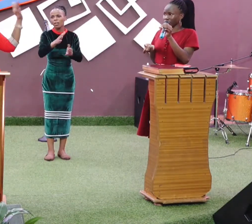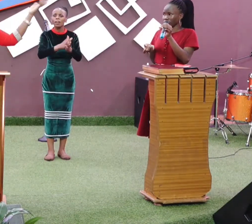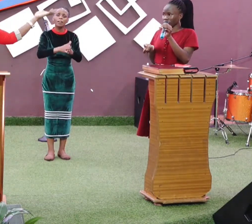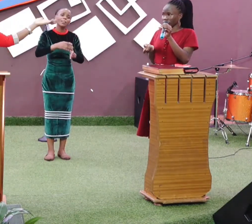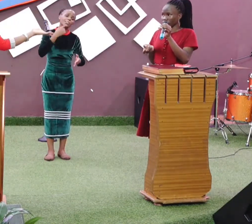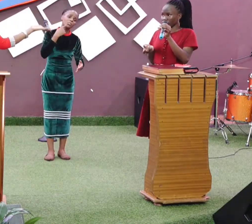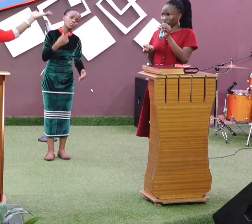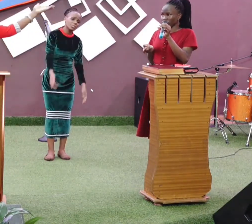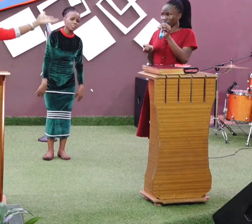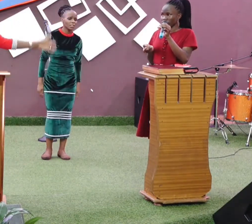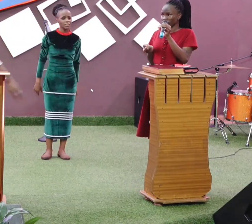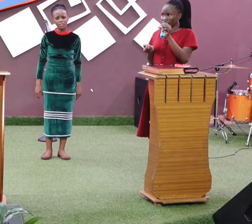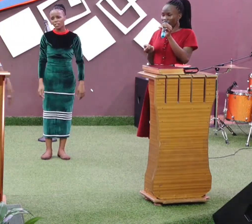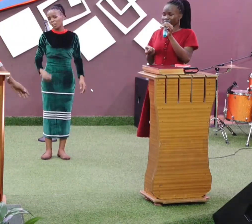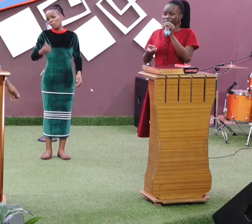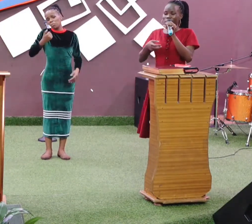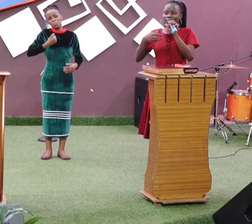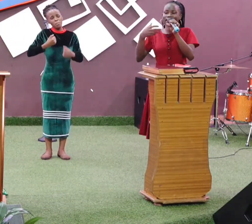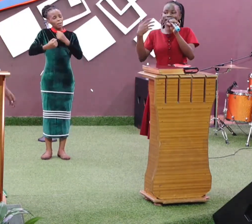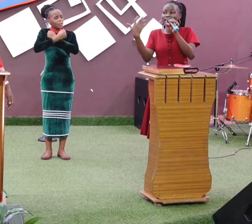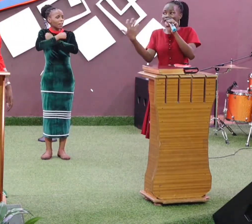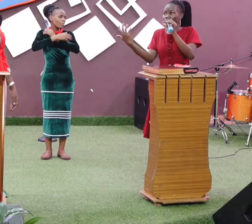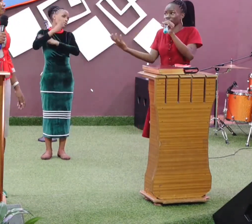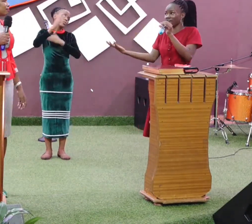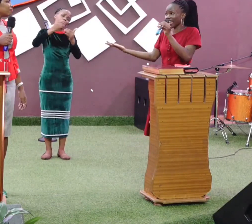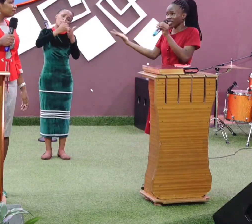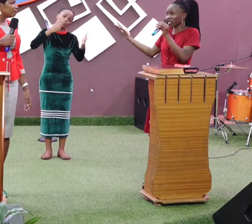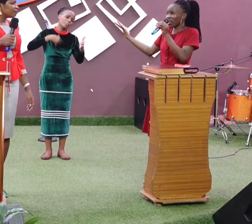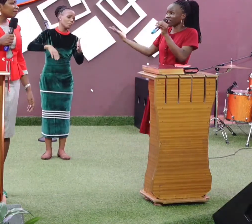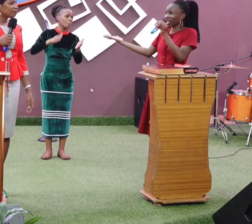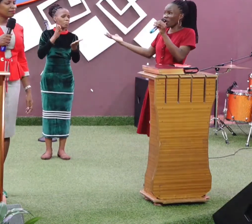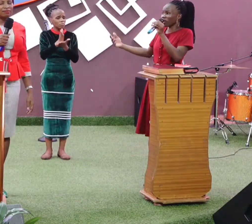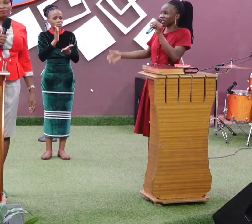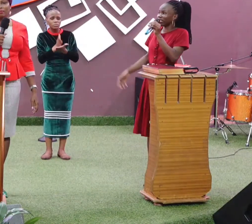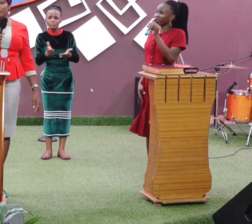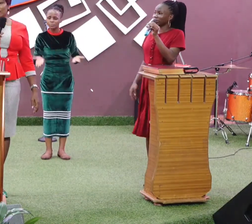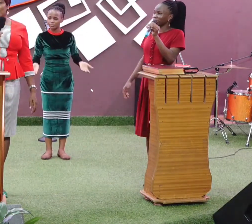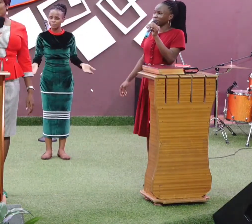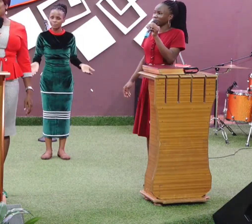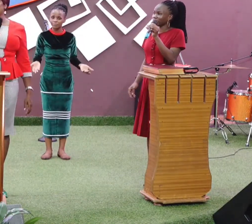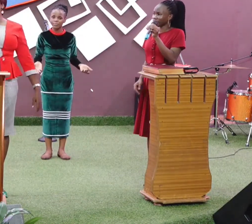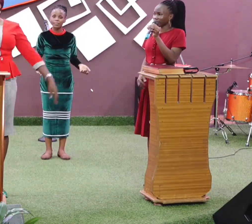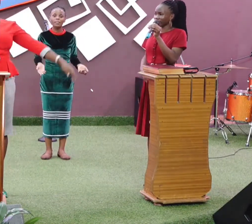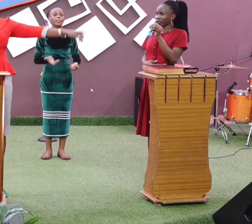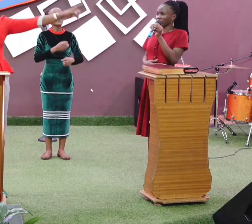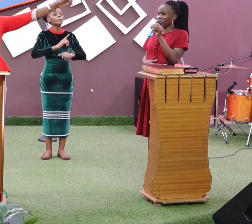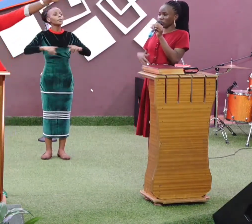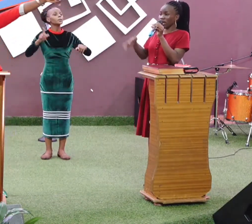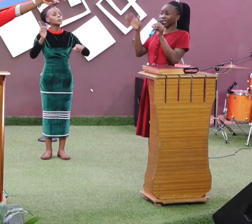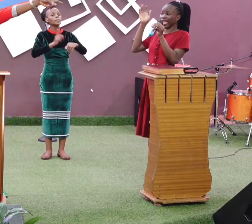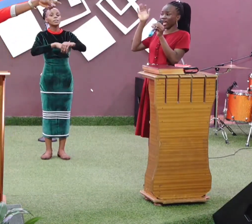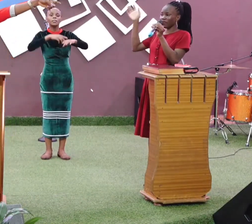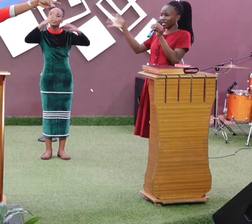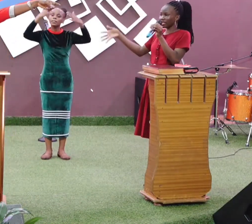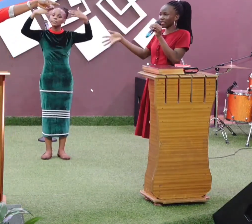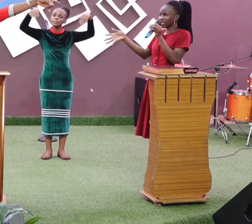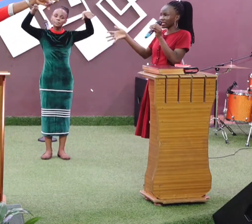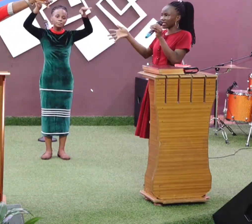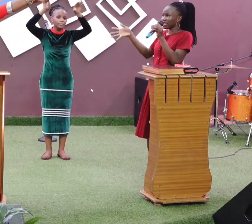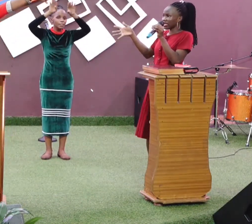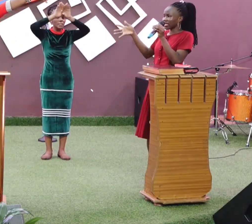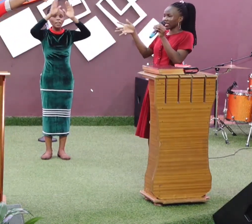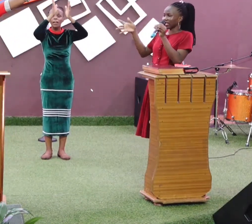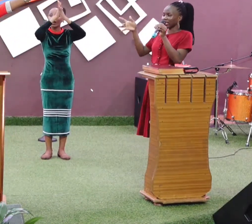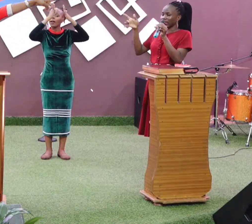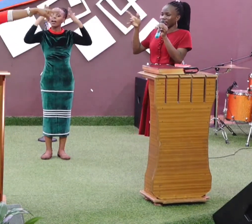dead. And then you start, the lady has been born again, she loves the Lord. But when the